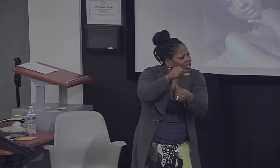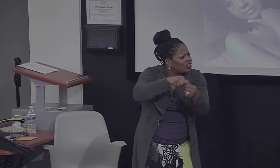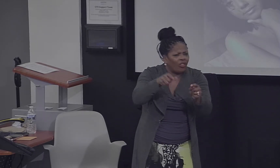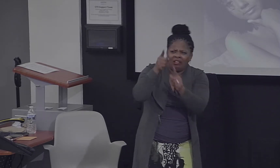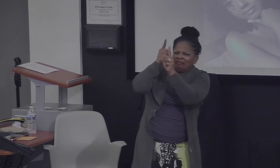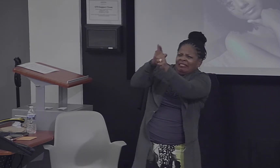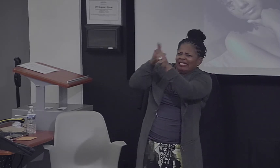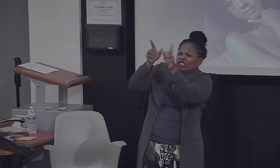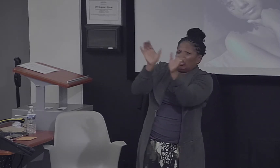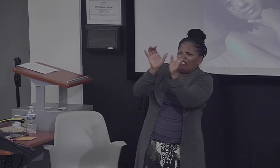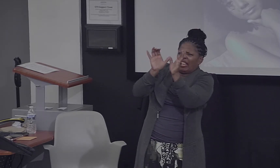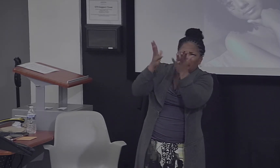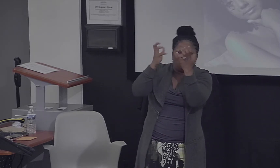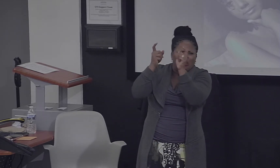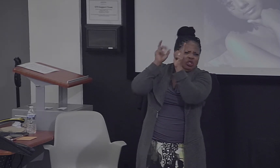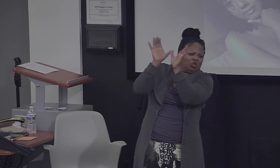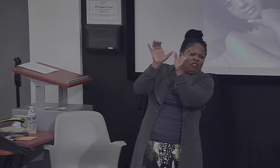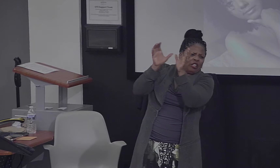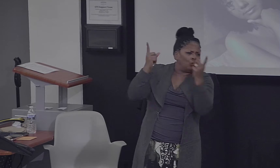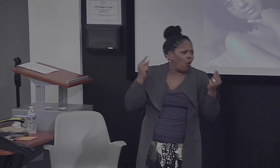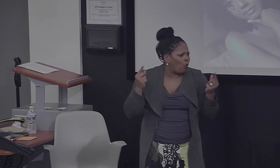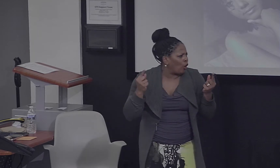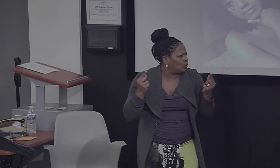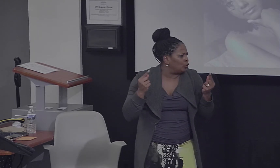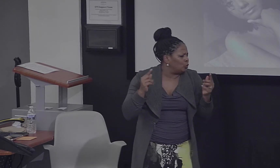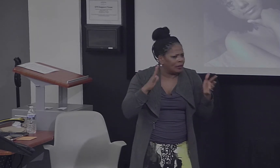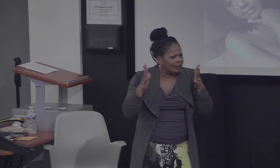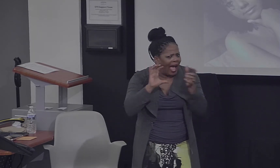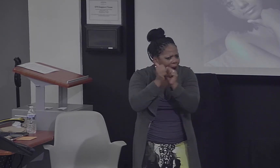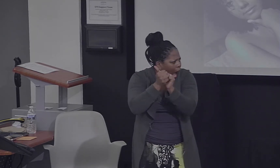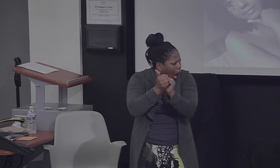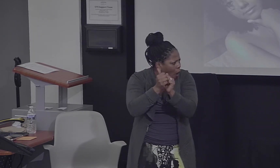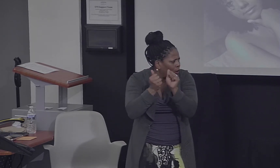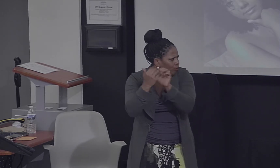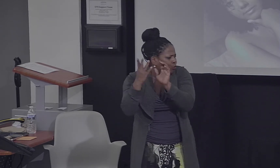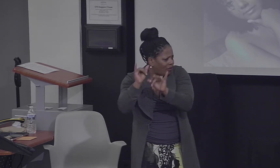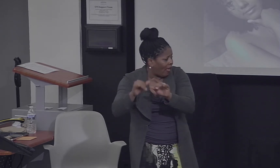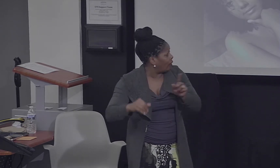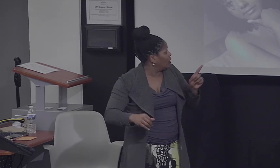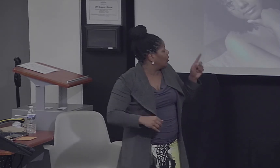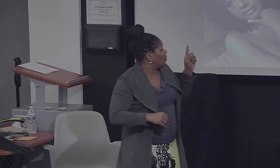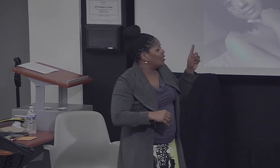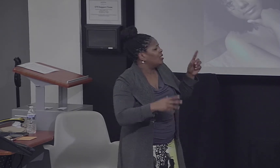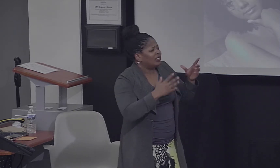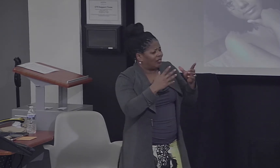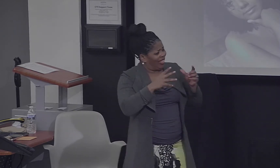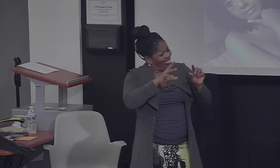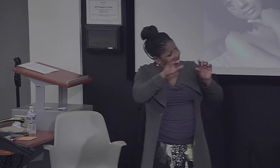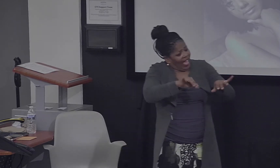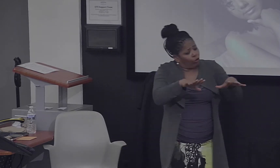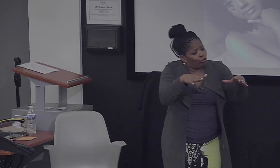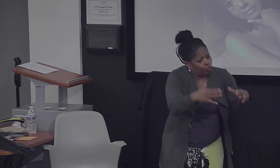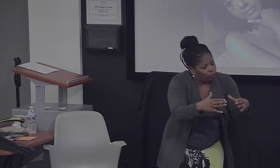and bonds with others who were doing the same work. We were a group of interpreters. Our goal was to become certified, and we were going to be on that journey